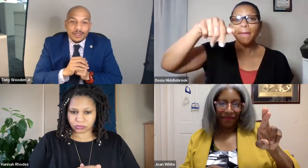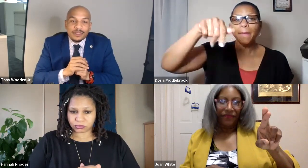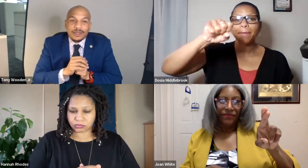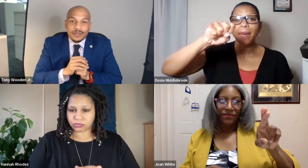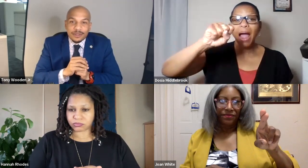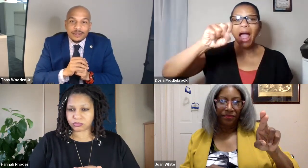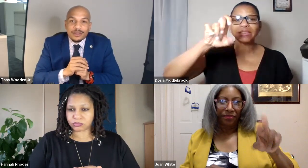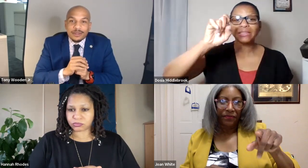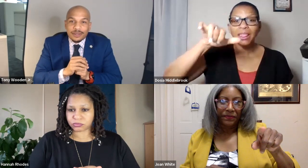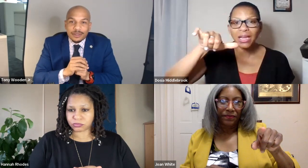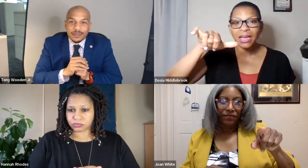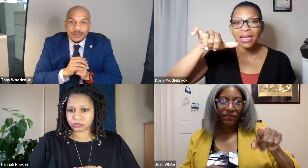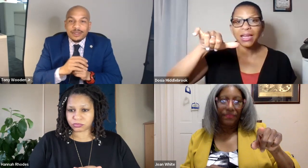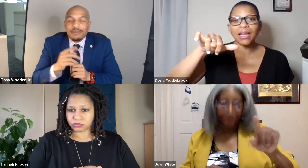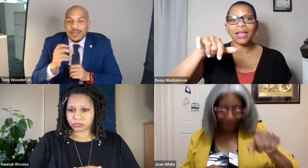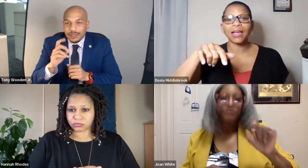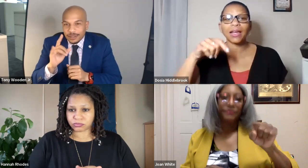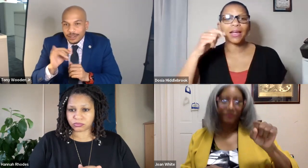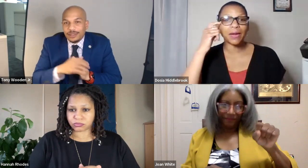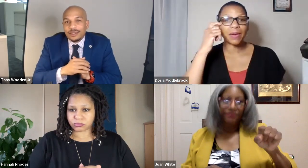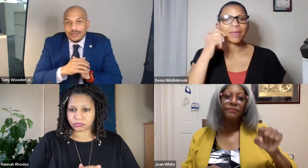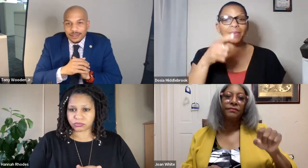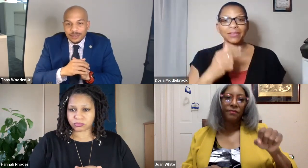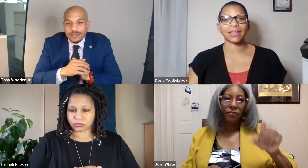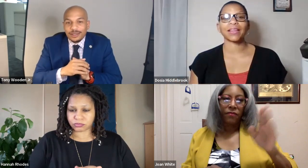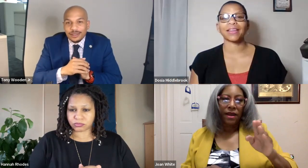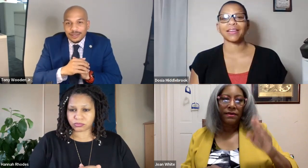And like Foster, there's also